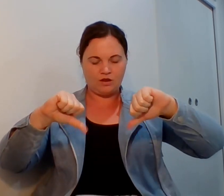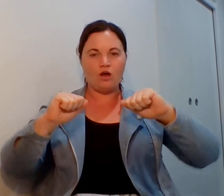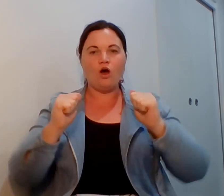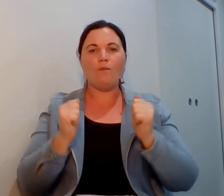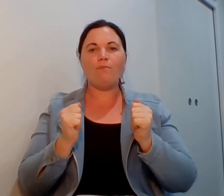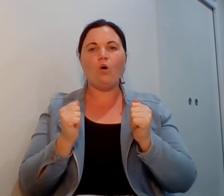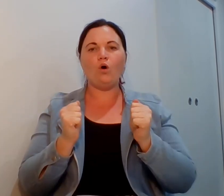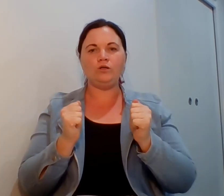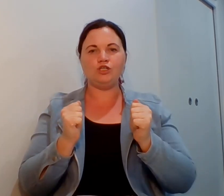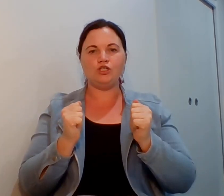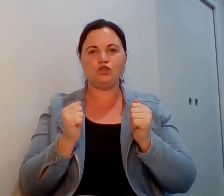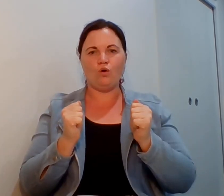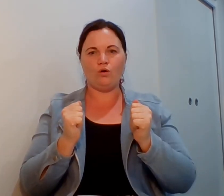Porch torch.